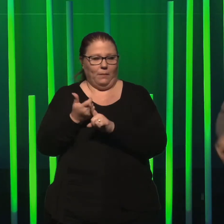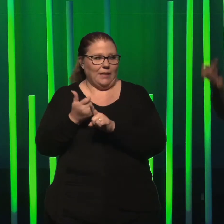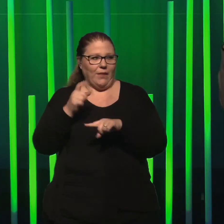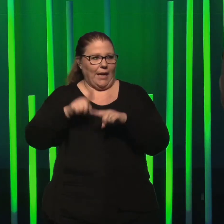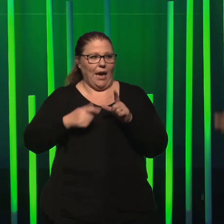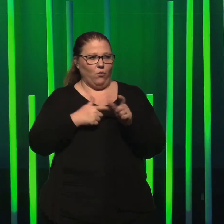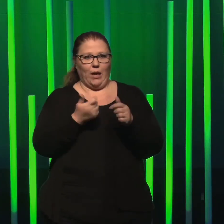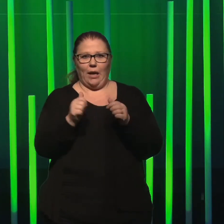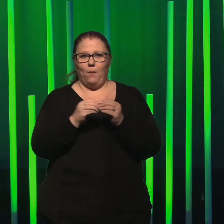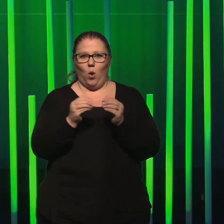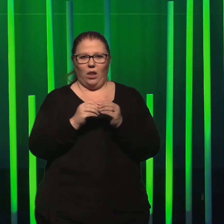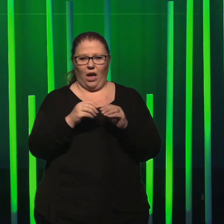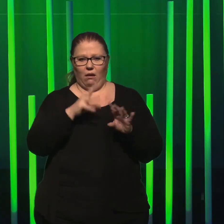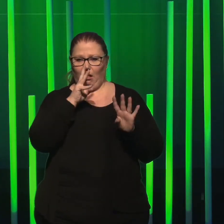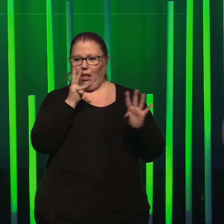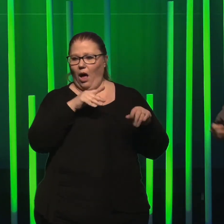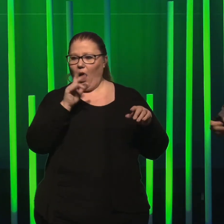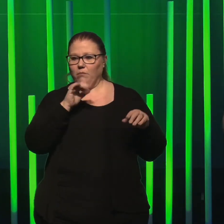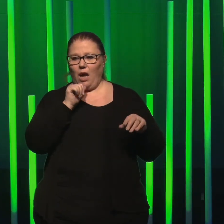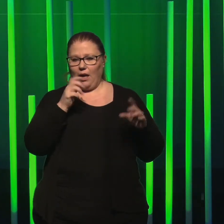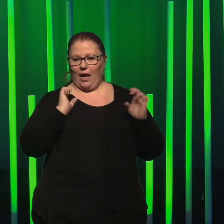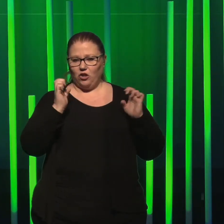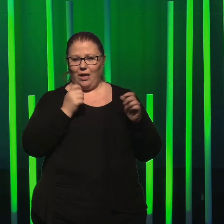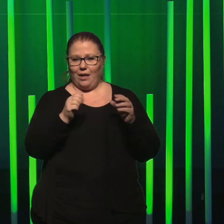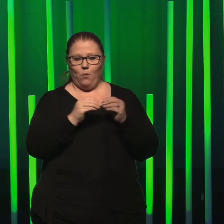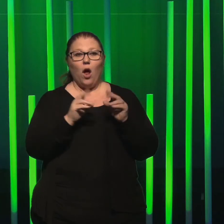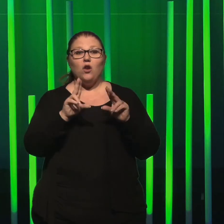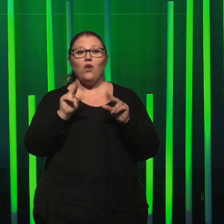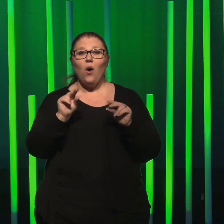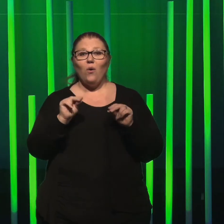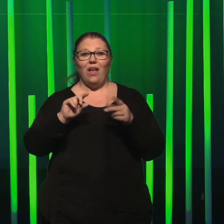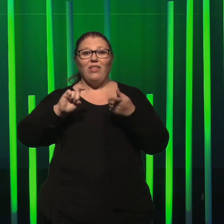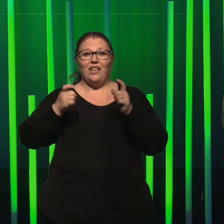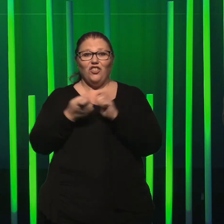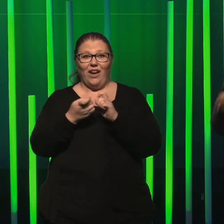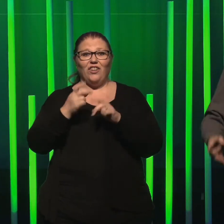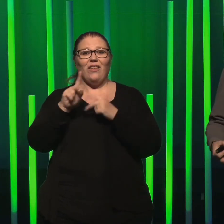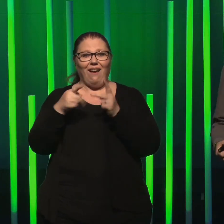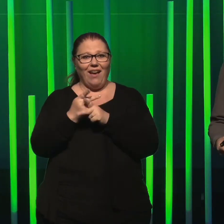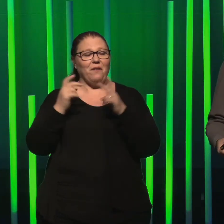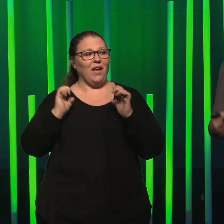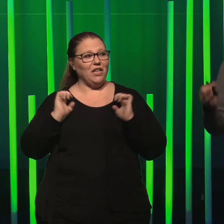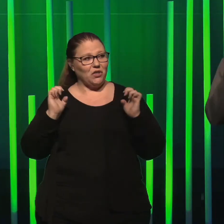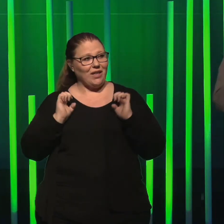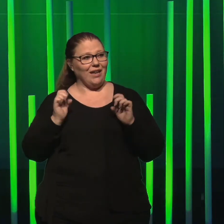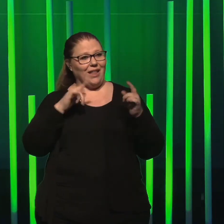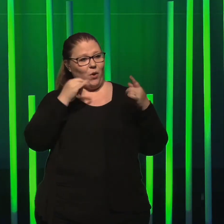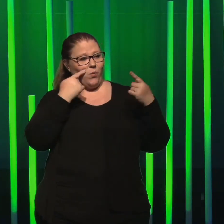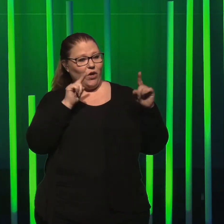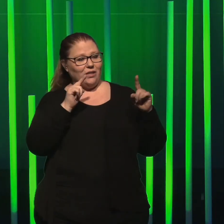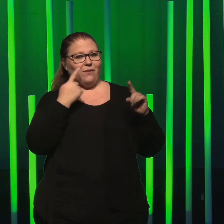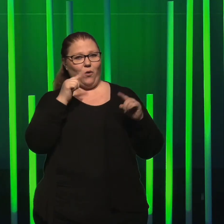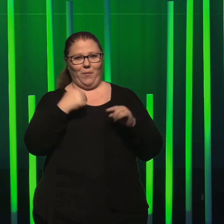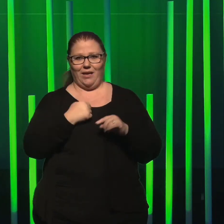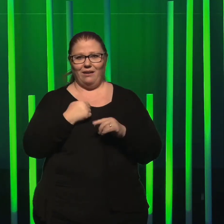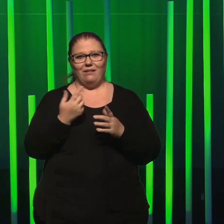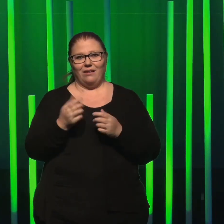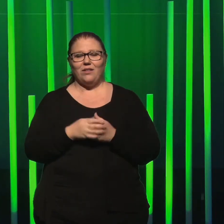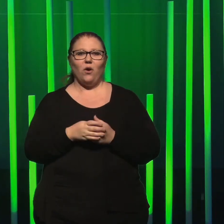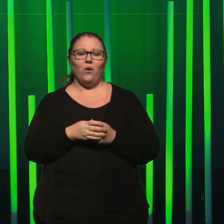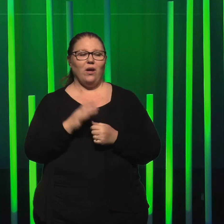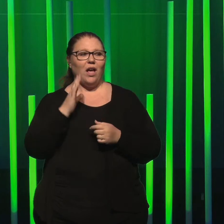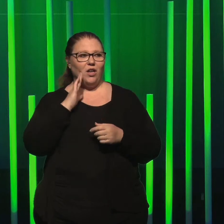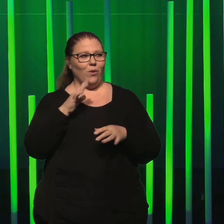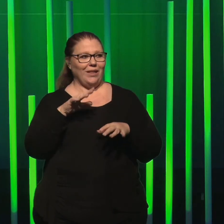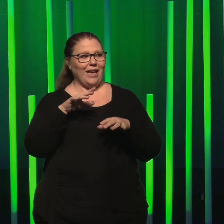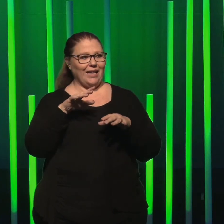well, forget it, I'm not going to exercise anymore? No, they say, well, I'm going to ride a bike because now I can do that. It works for me. So we're going to try and take these things, and you're going to have to